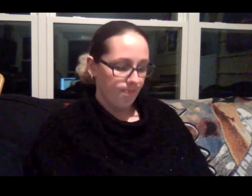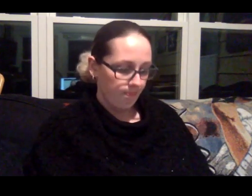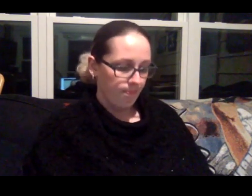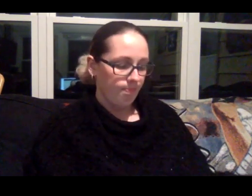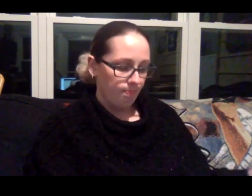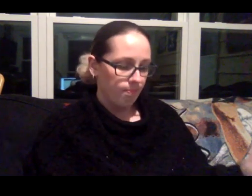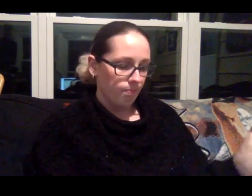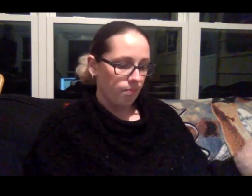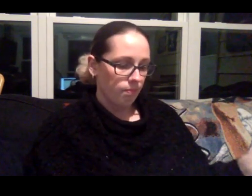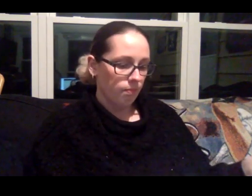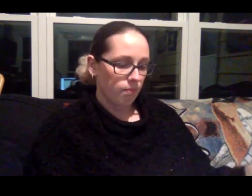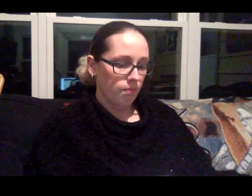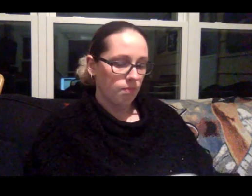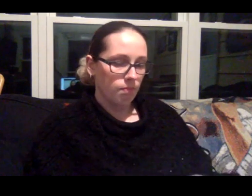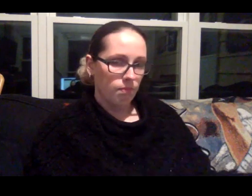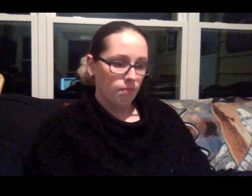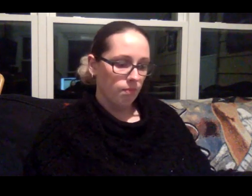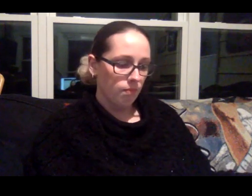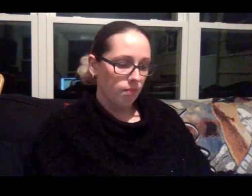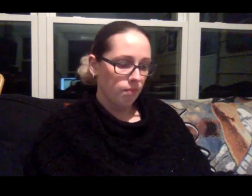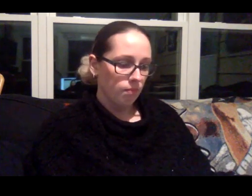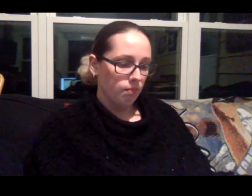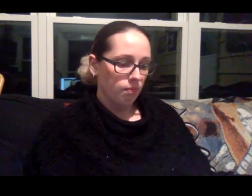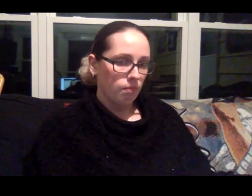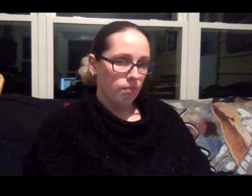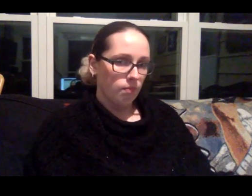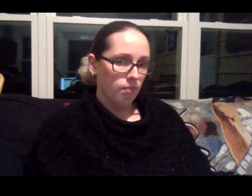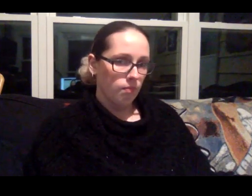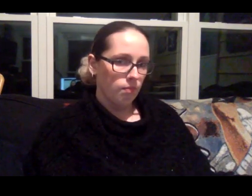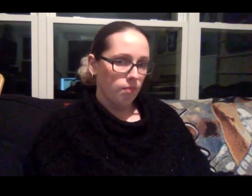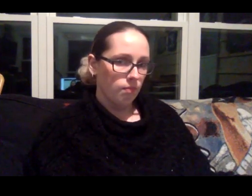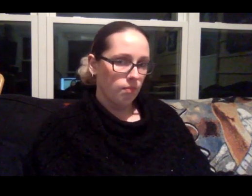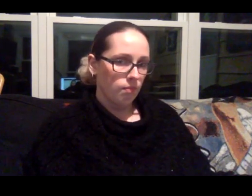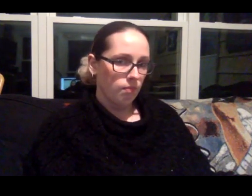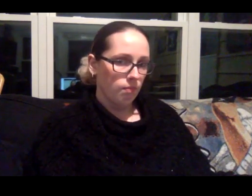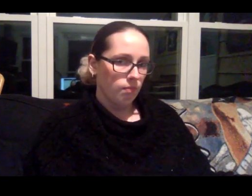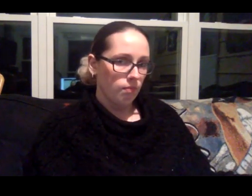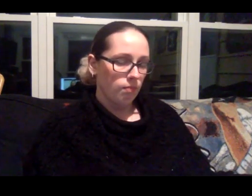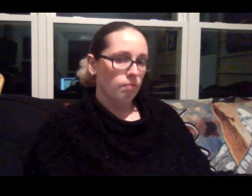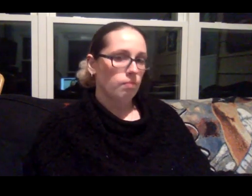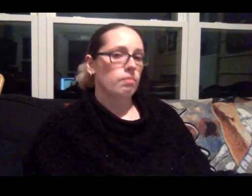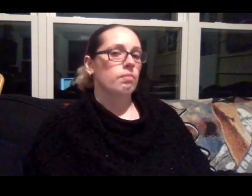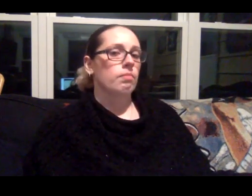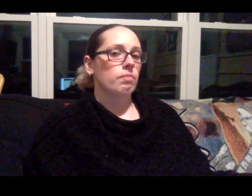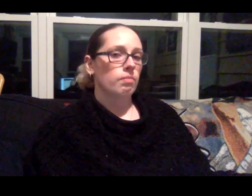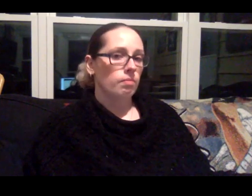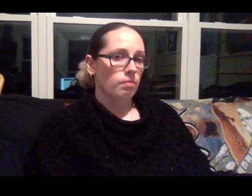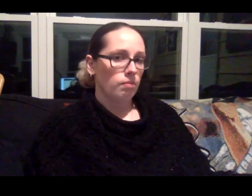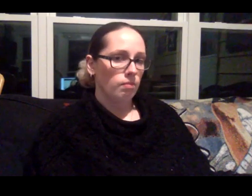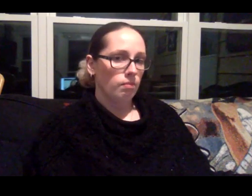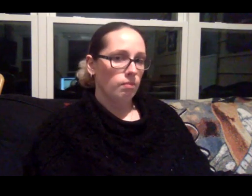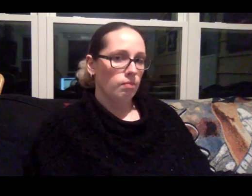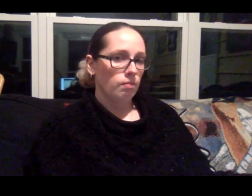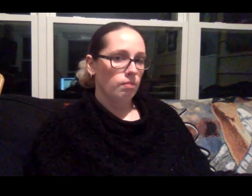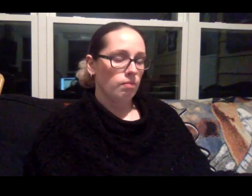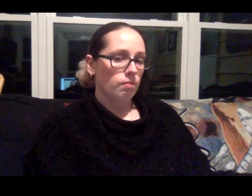And the explanation that she gave was the district adopted something called asynchronous learning, which means that, um, it's an issue